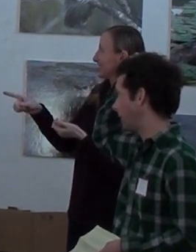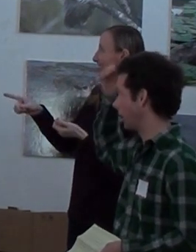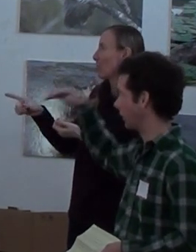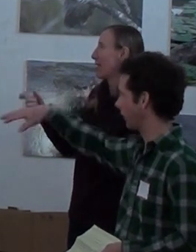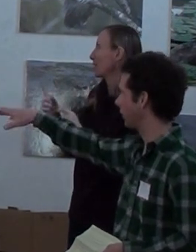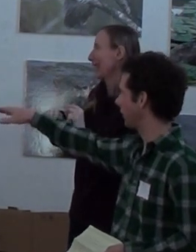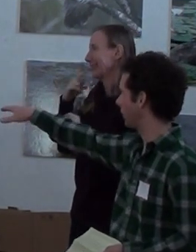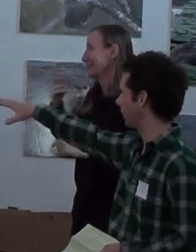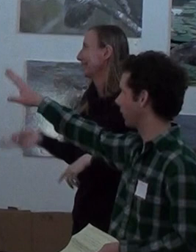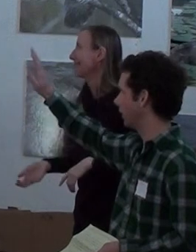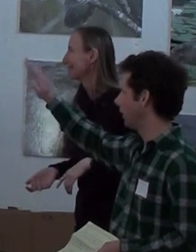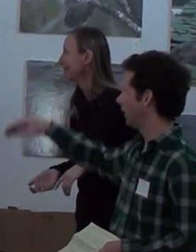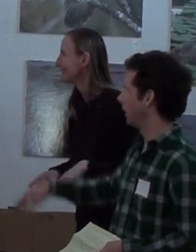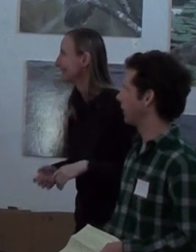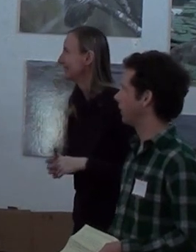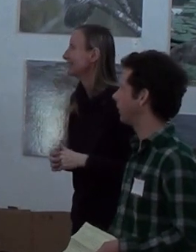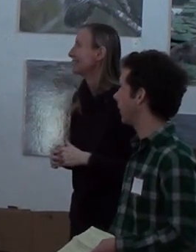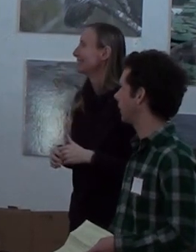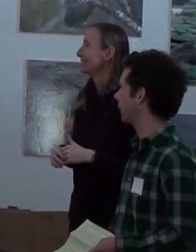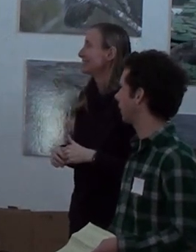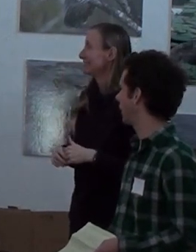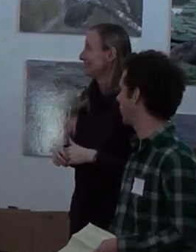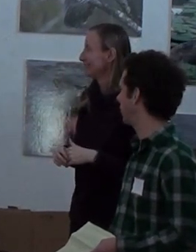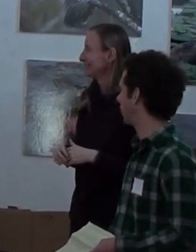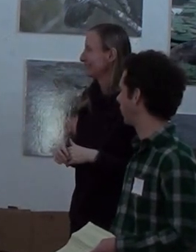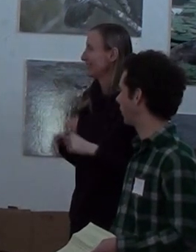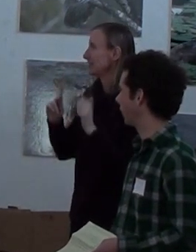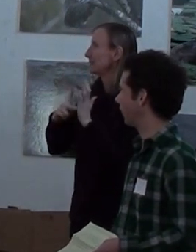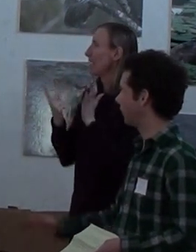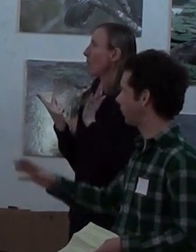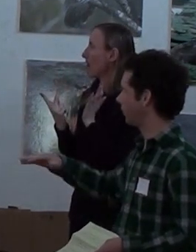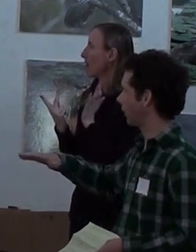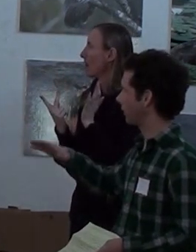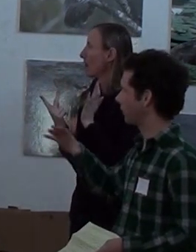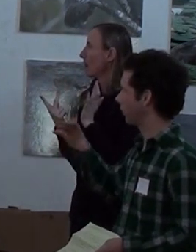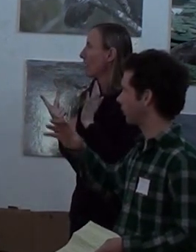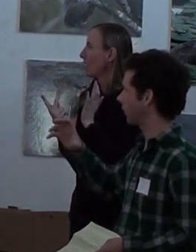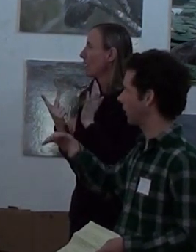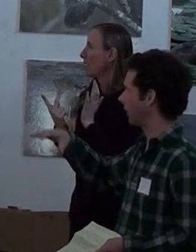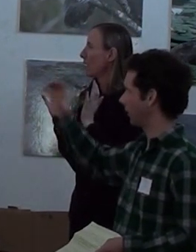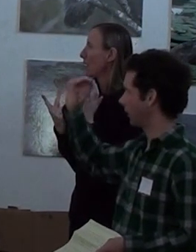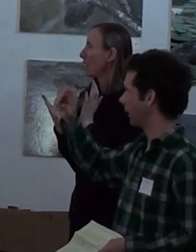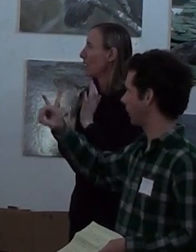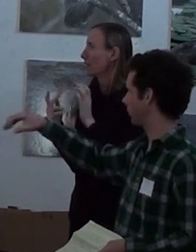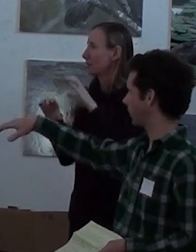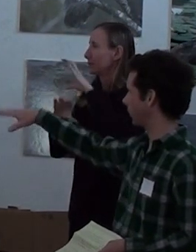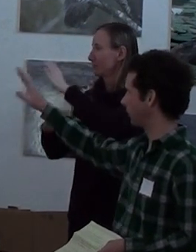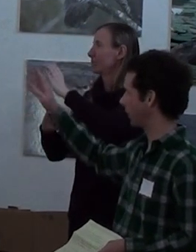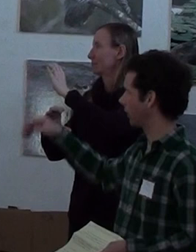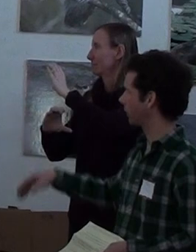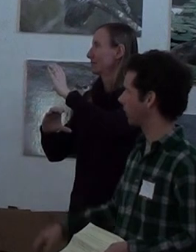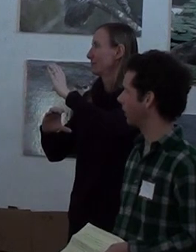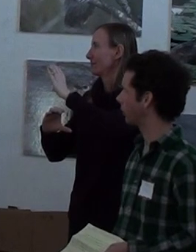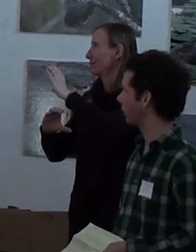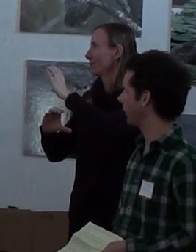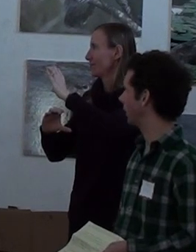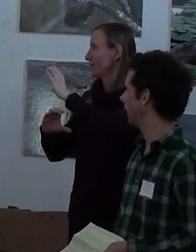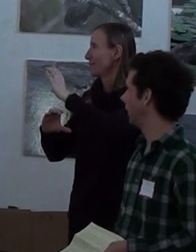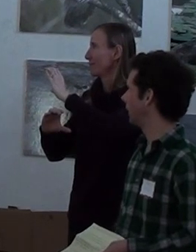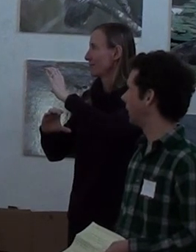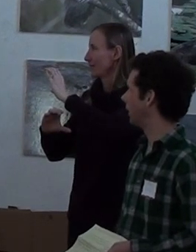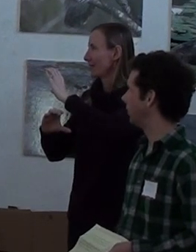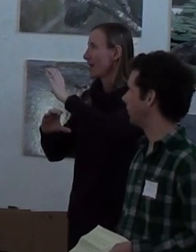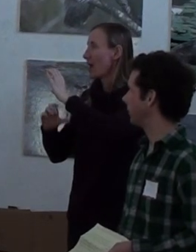Well, if you guys can see it, but it's a double or a two-story colony with a honey super with a big cluster in the